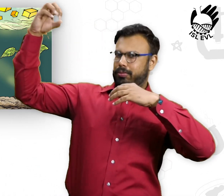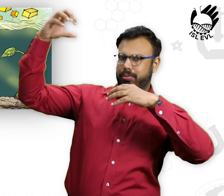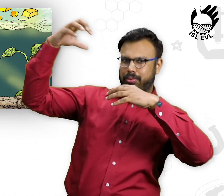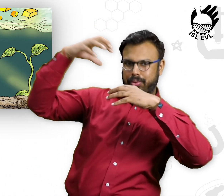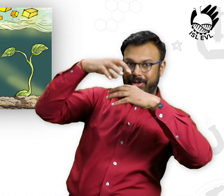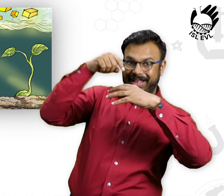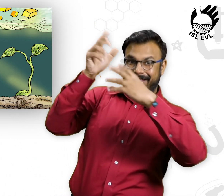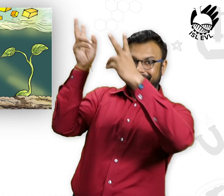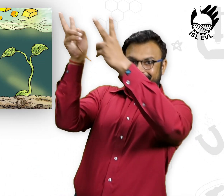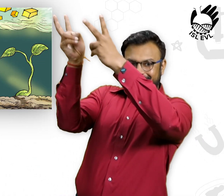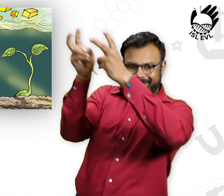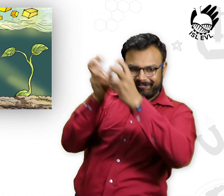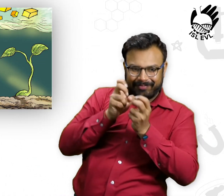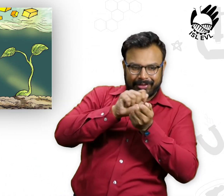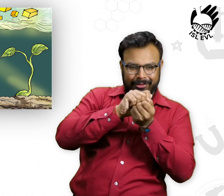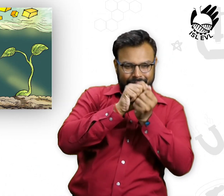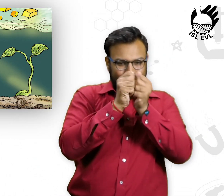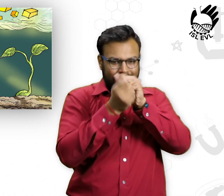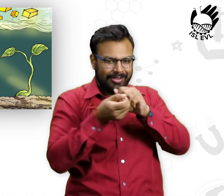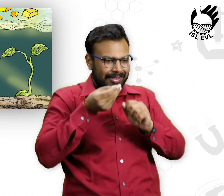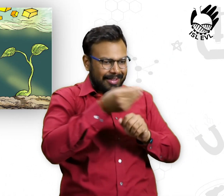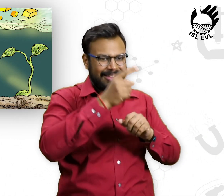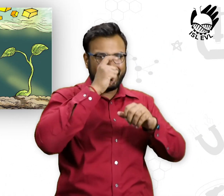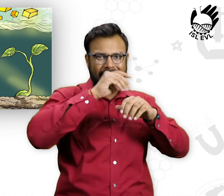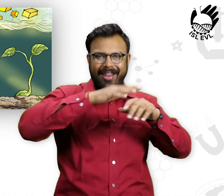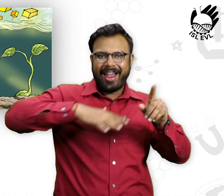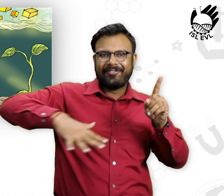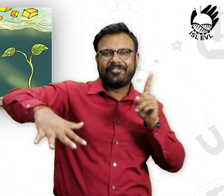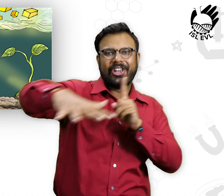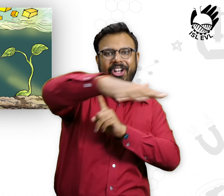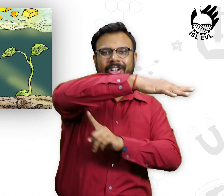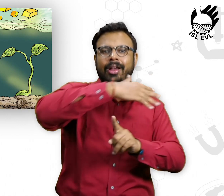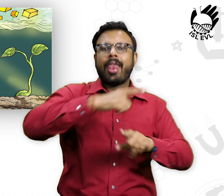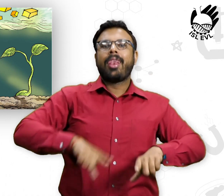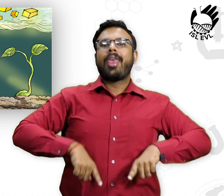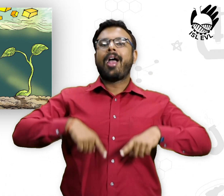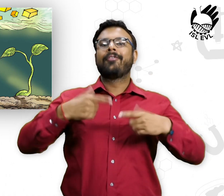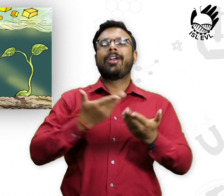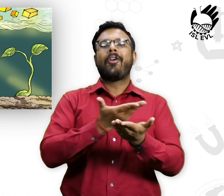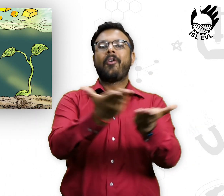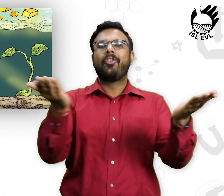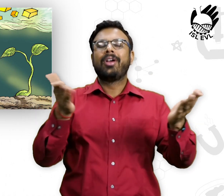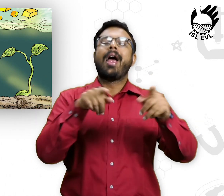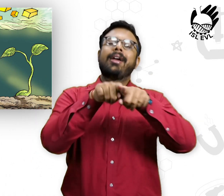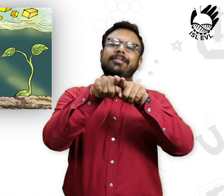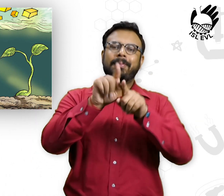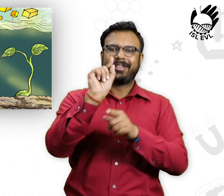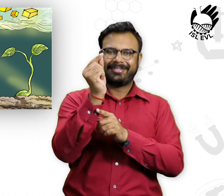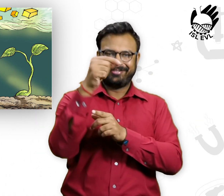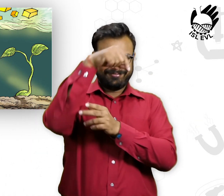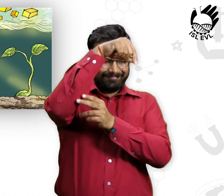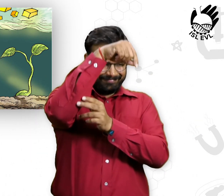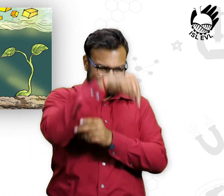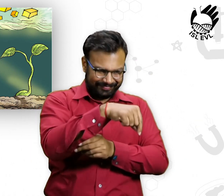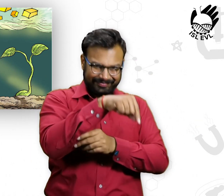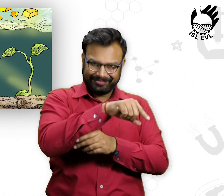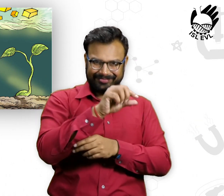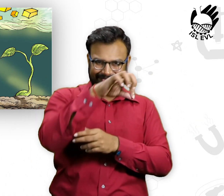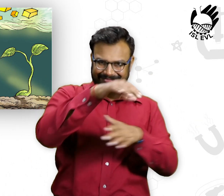The heat trapped in Earth's atmosphere has led to life on Earth the way we see it. You surely have